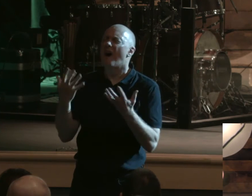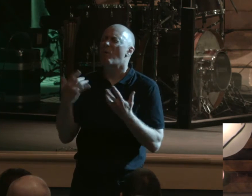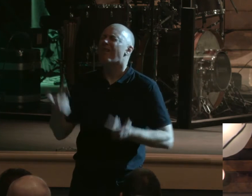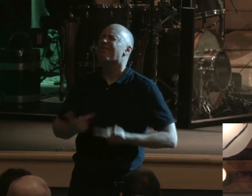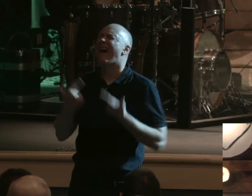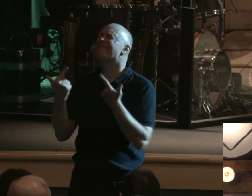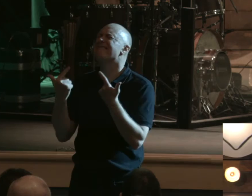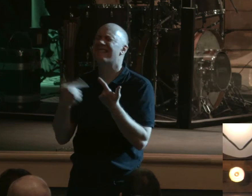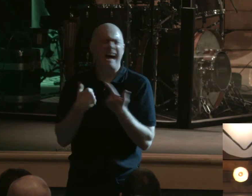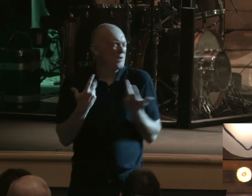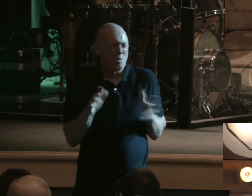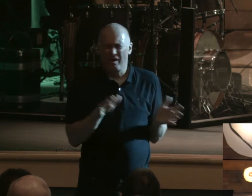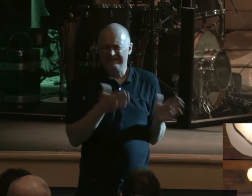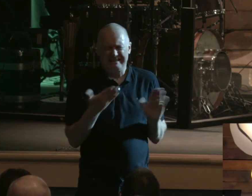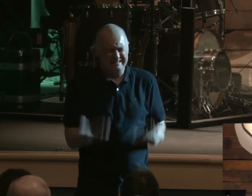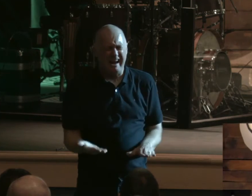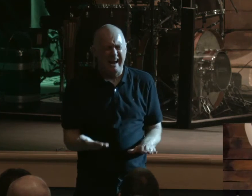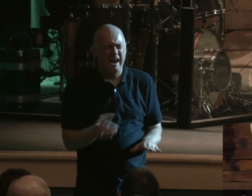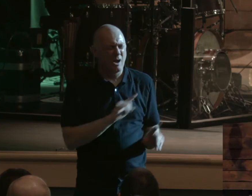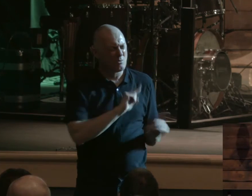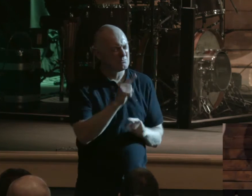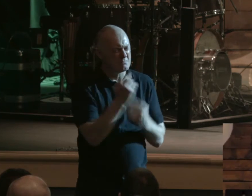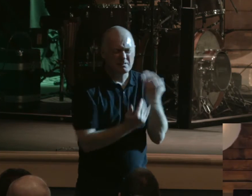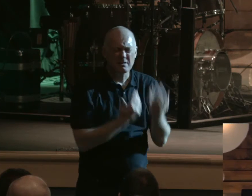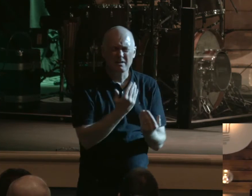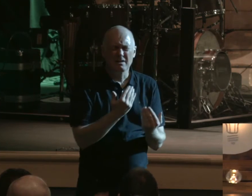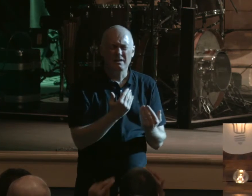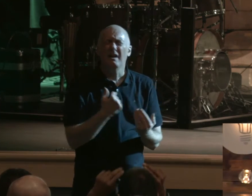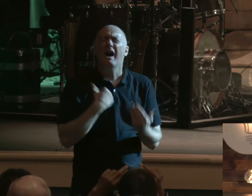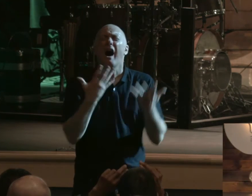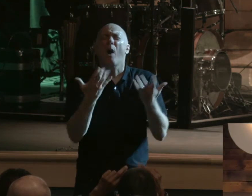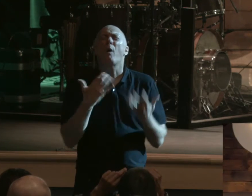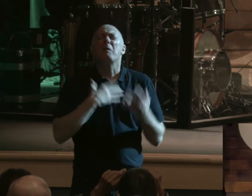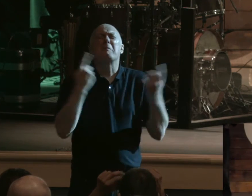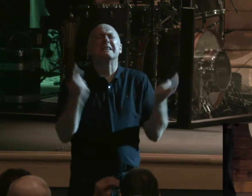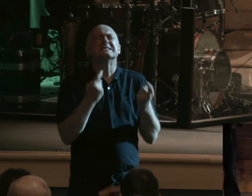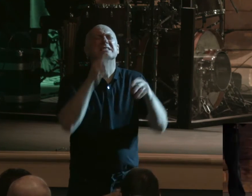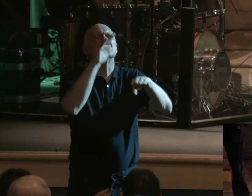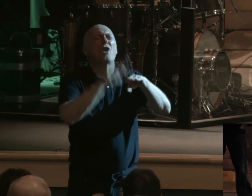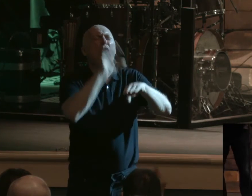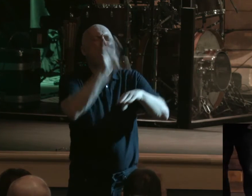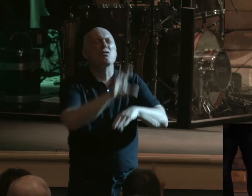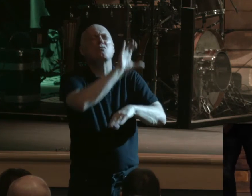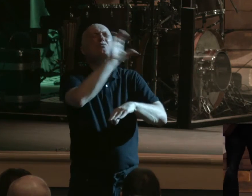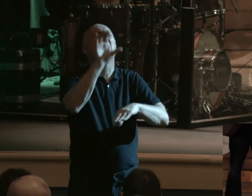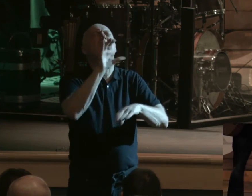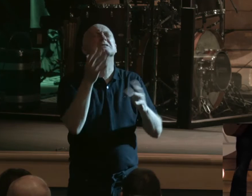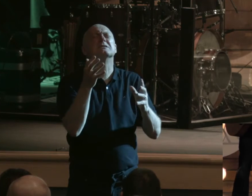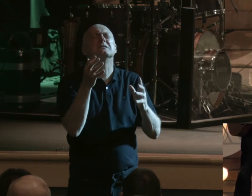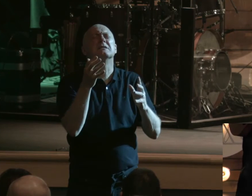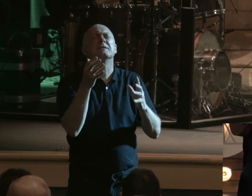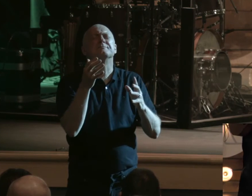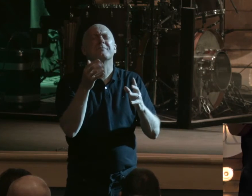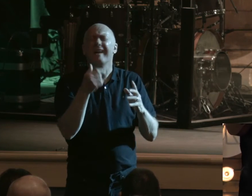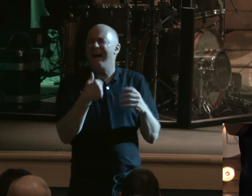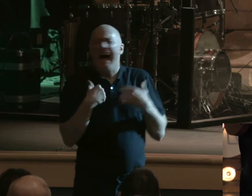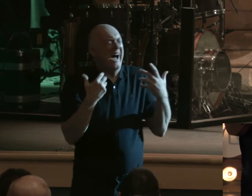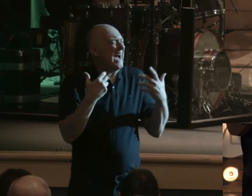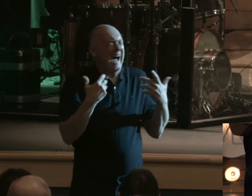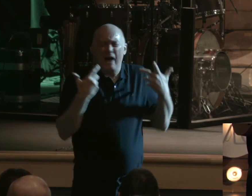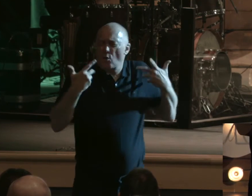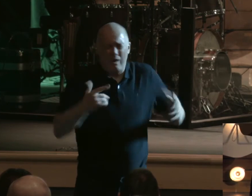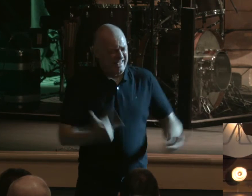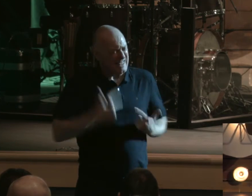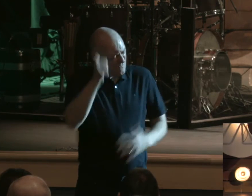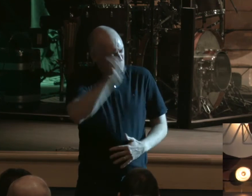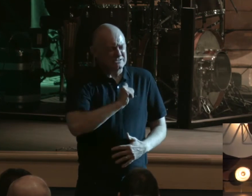to die, that you want your sins to be put on the cross with Jesus Christ, that you might no longer live for